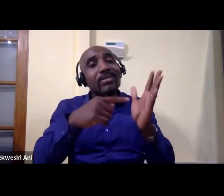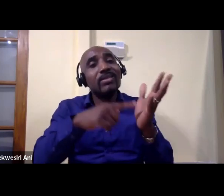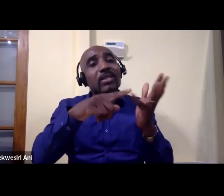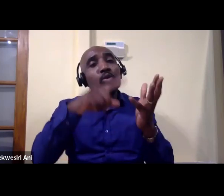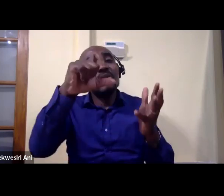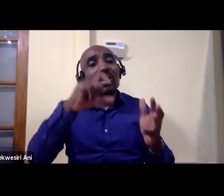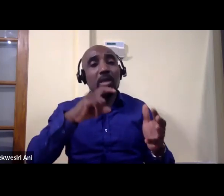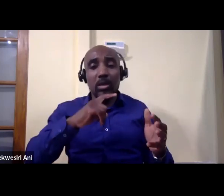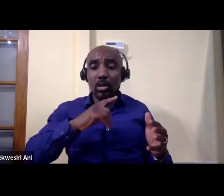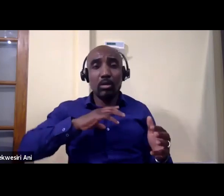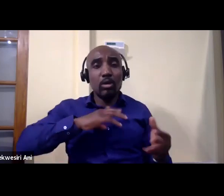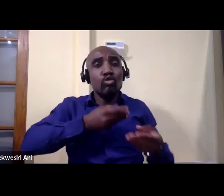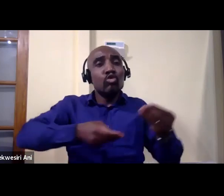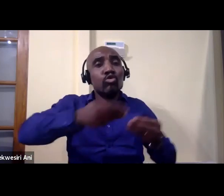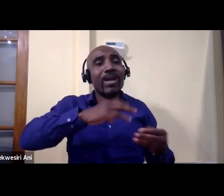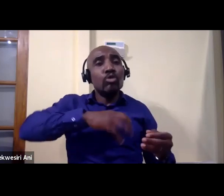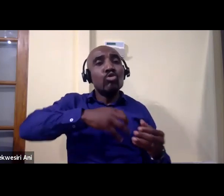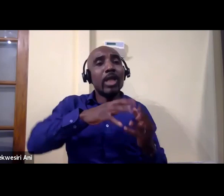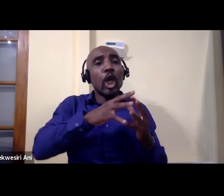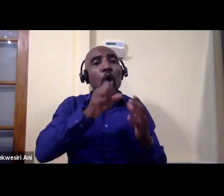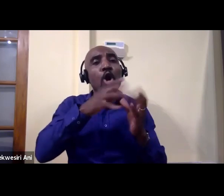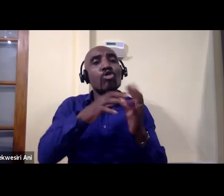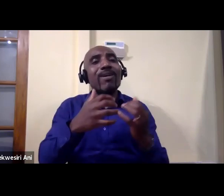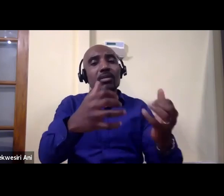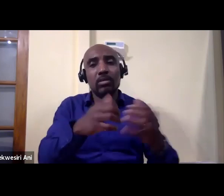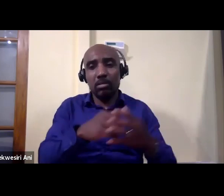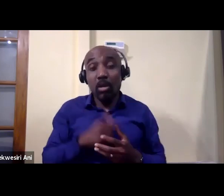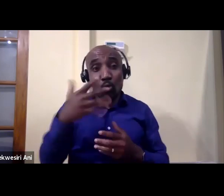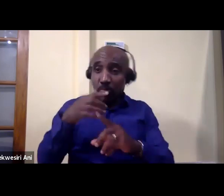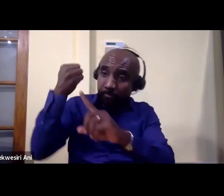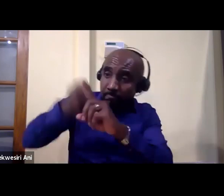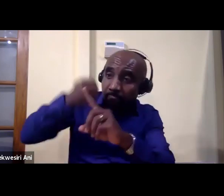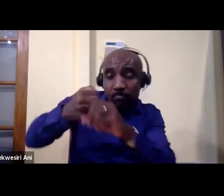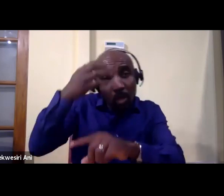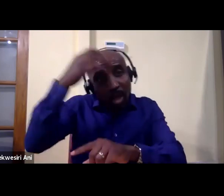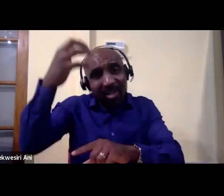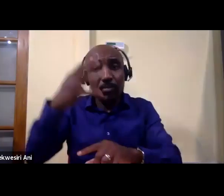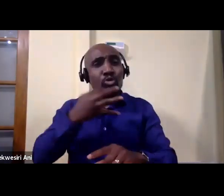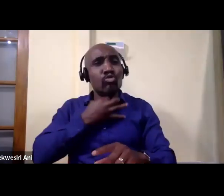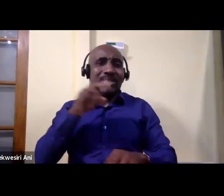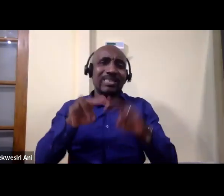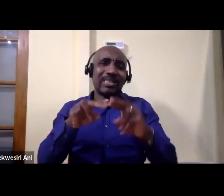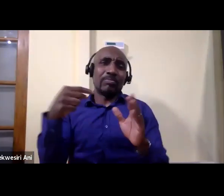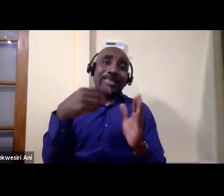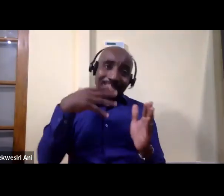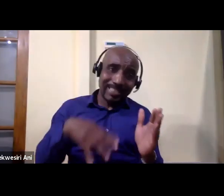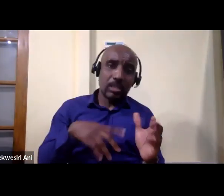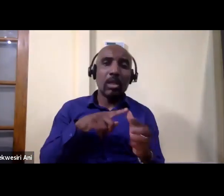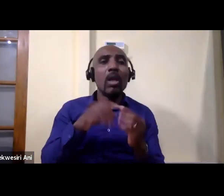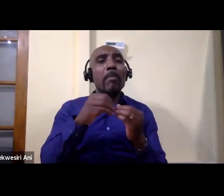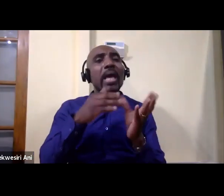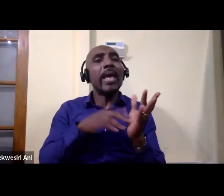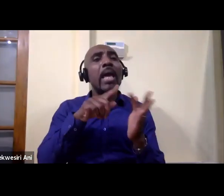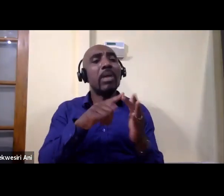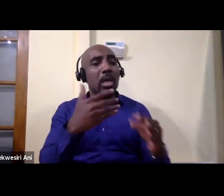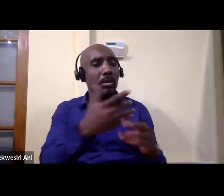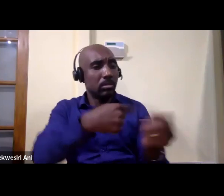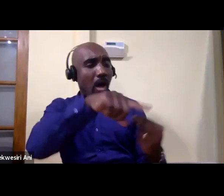as heavily lobbying the government about risk assessments and taking into account BME workers' exposure